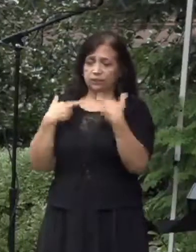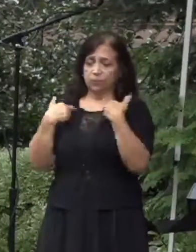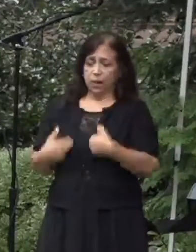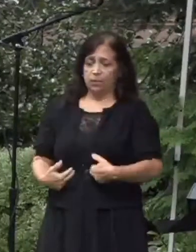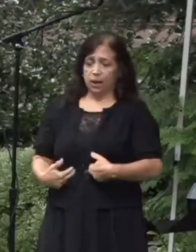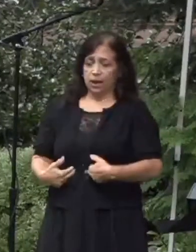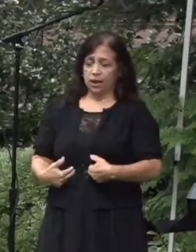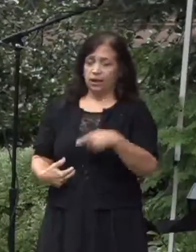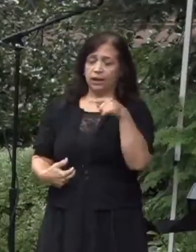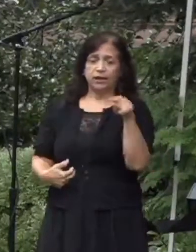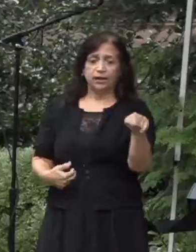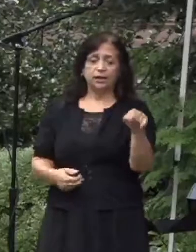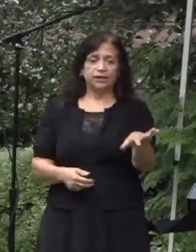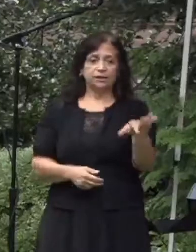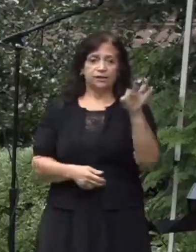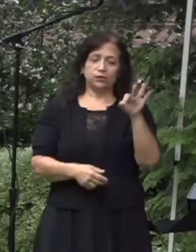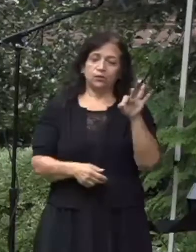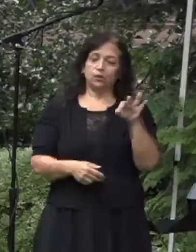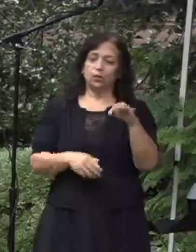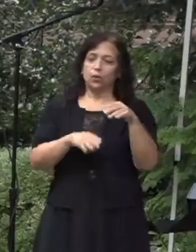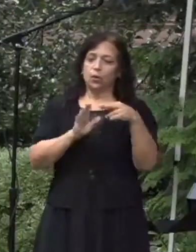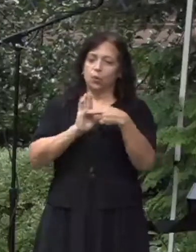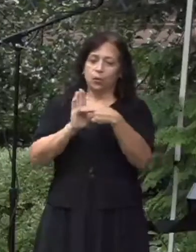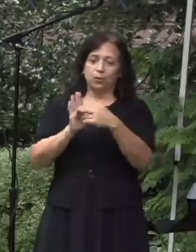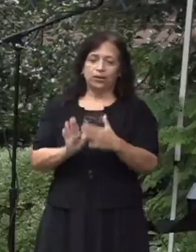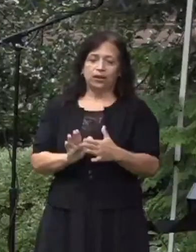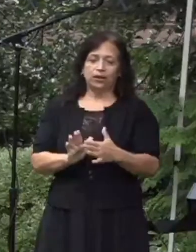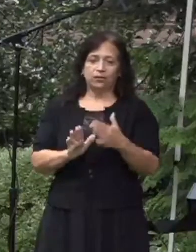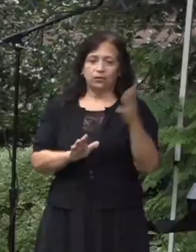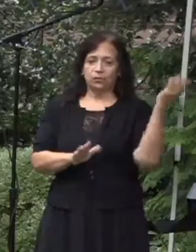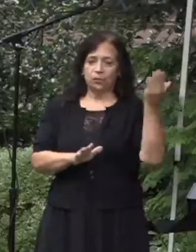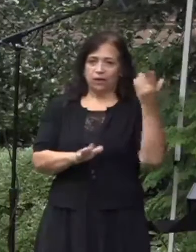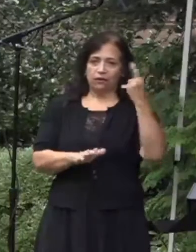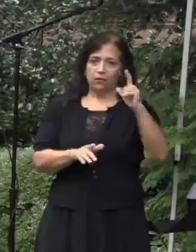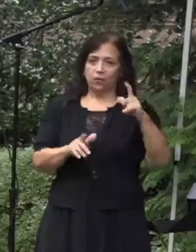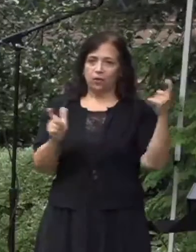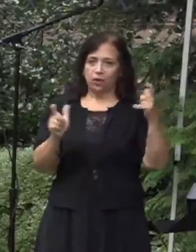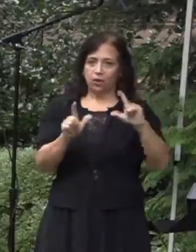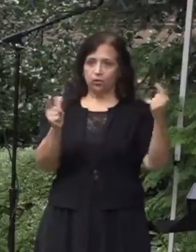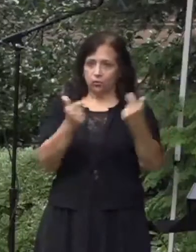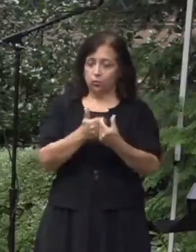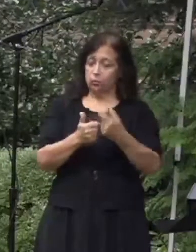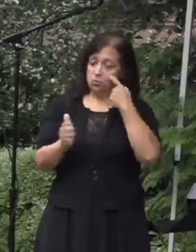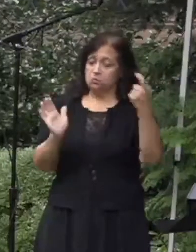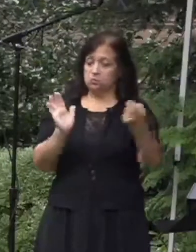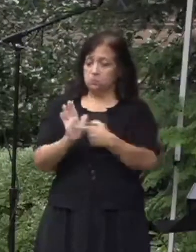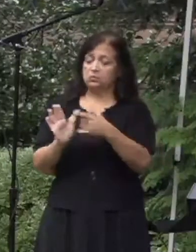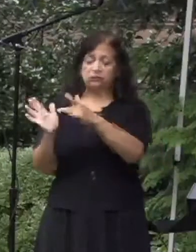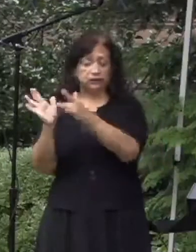chosen representative to speak for a larger group that has acknowledged